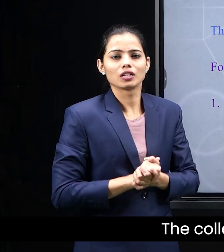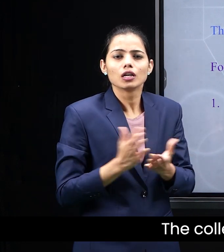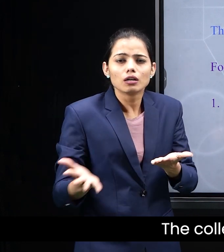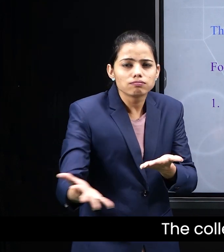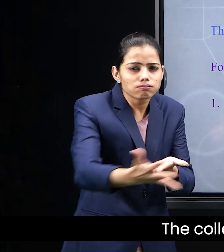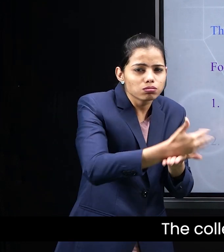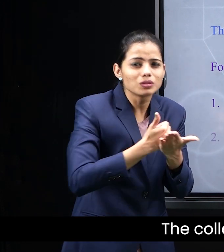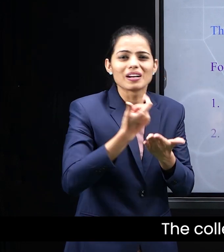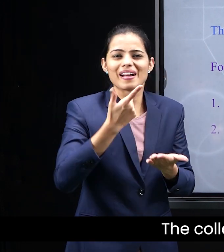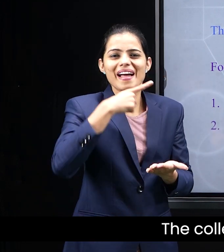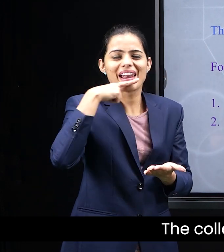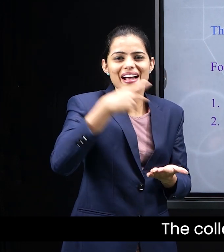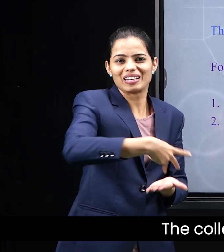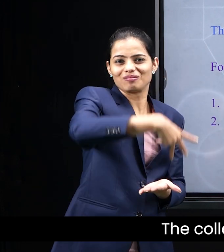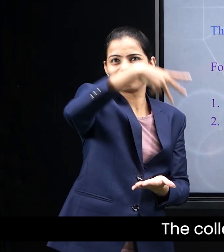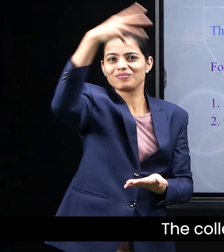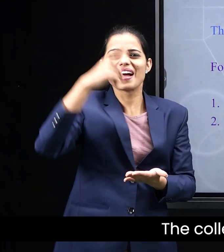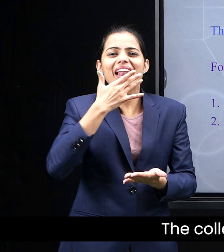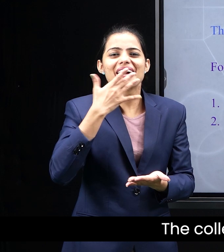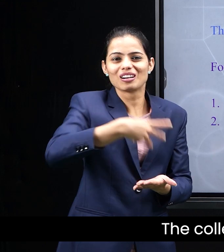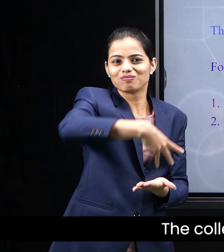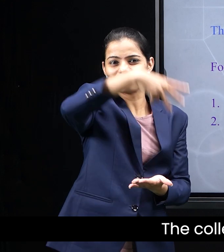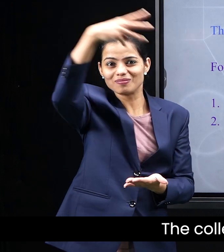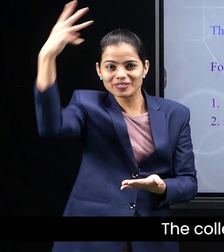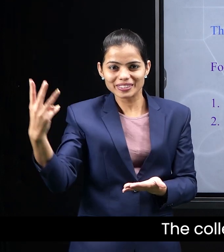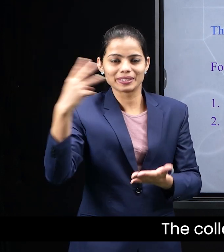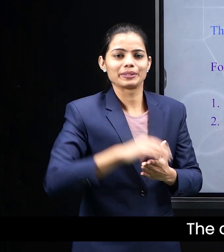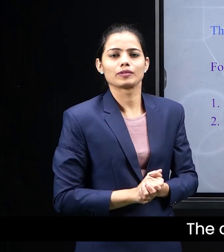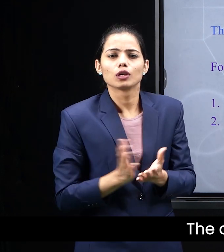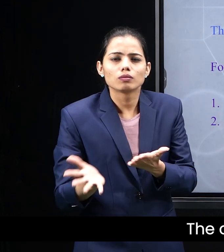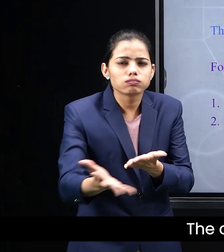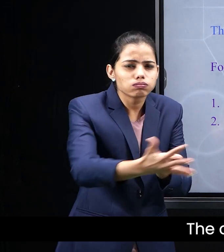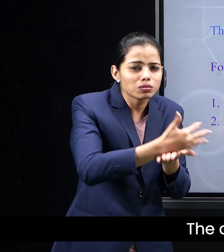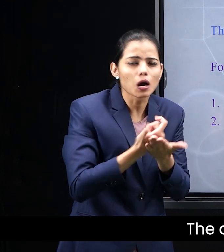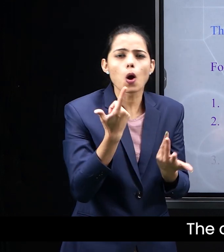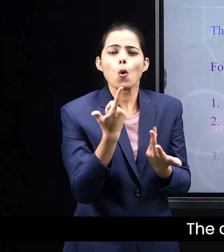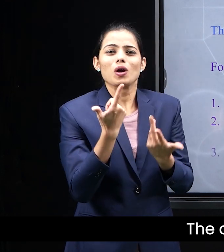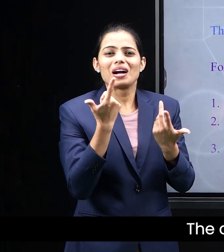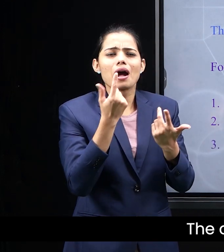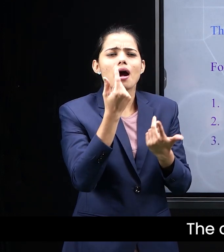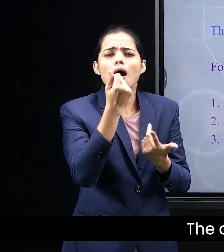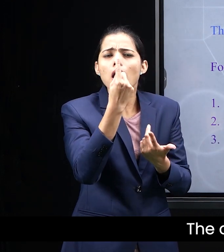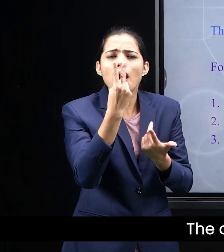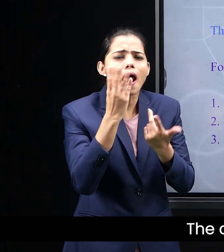the collection of all colors in a rainbow, the collection of prime numbers.